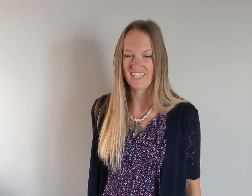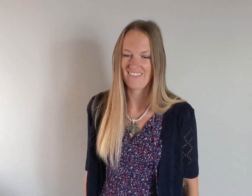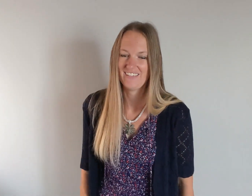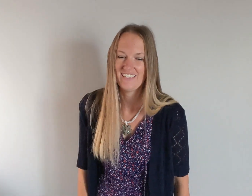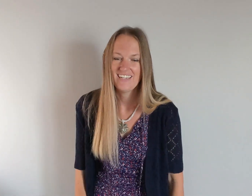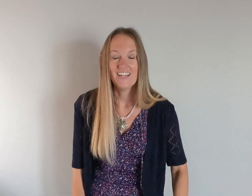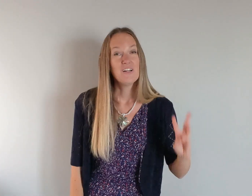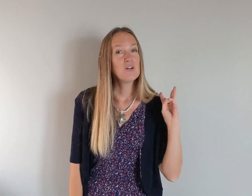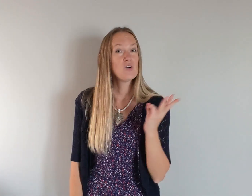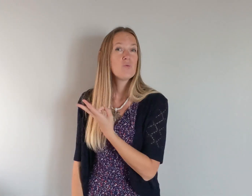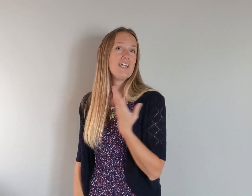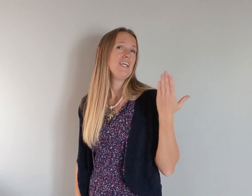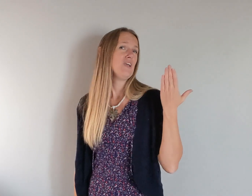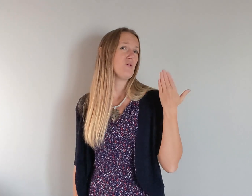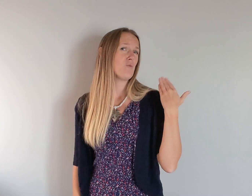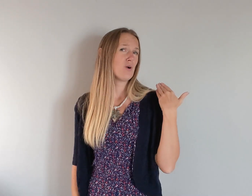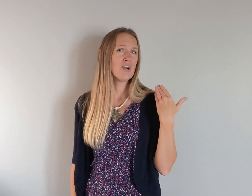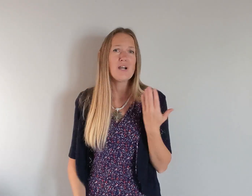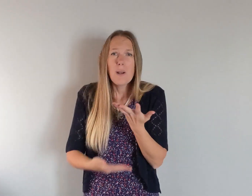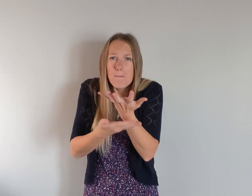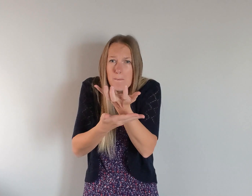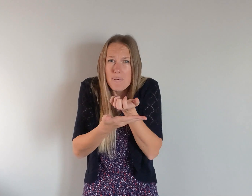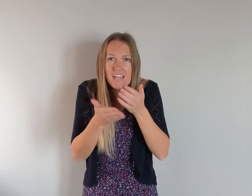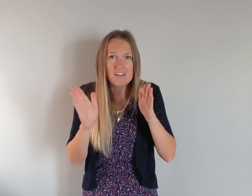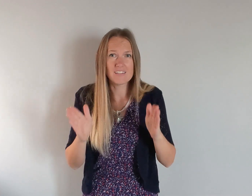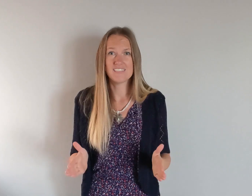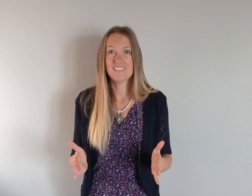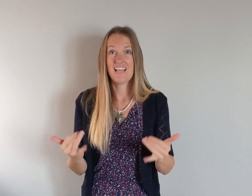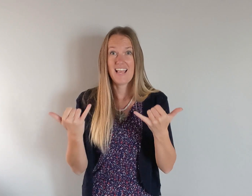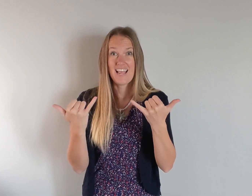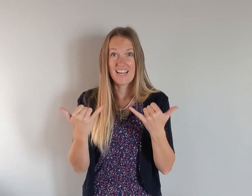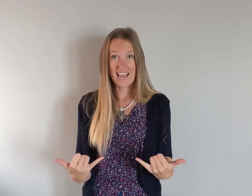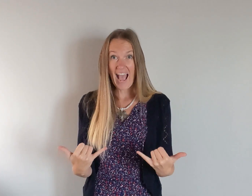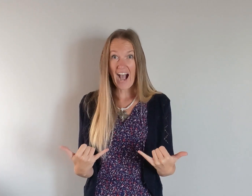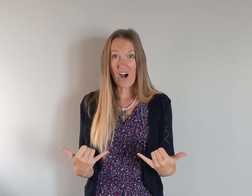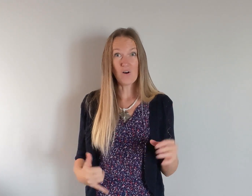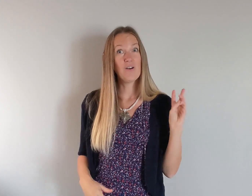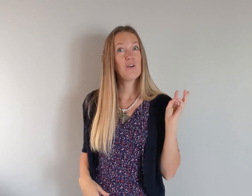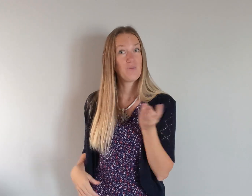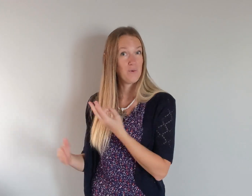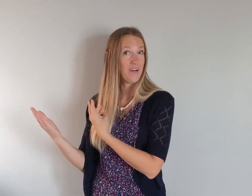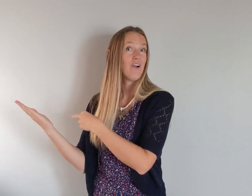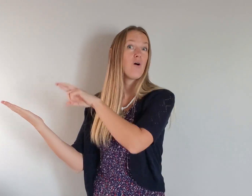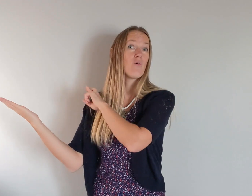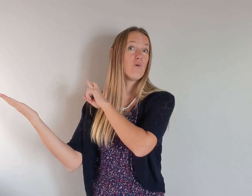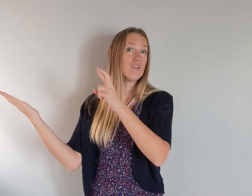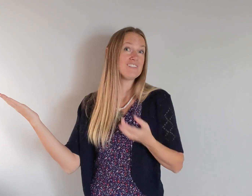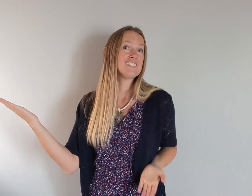together. We were beggars. Now we're